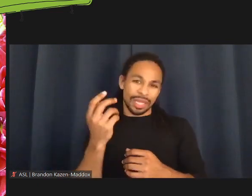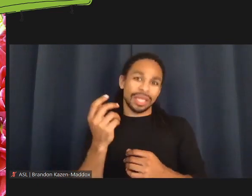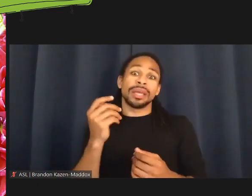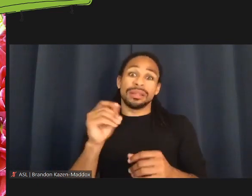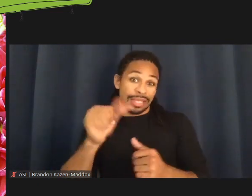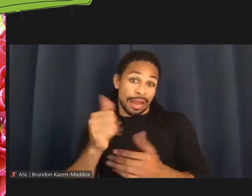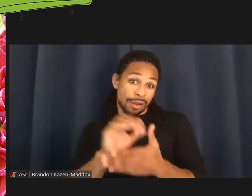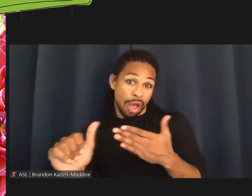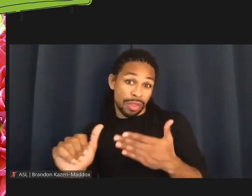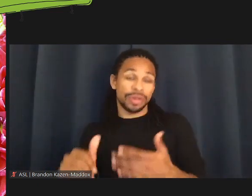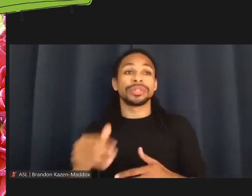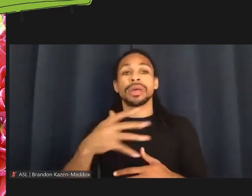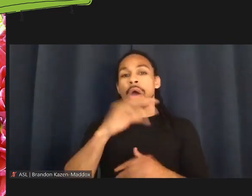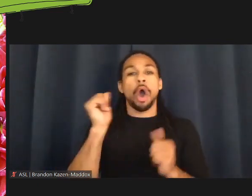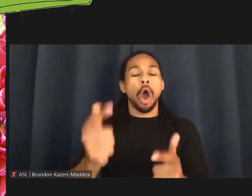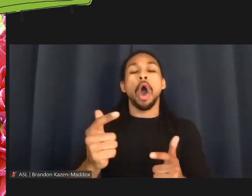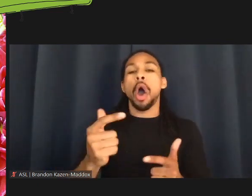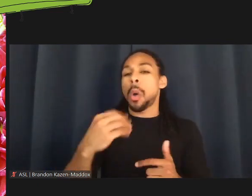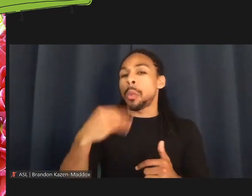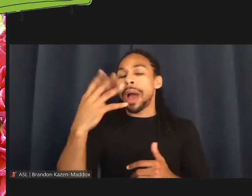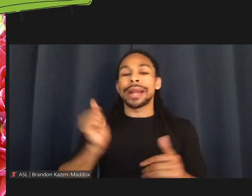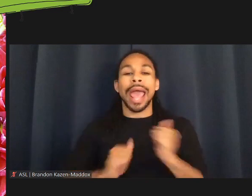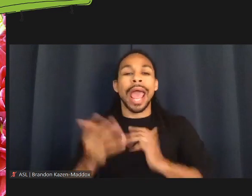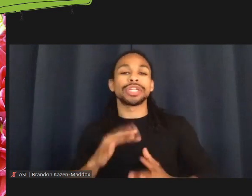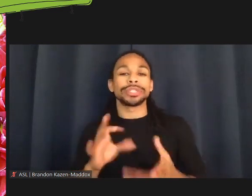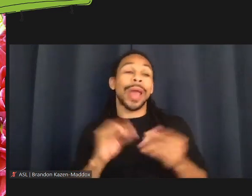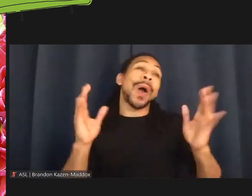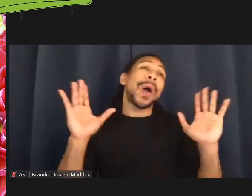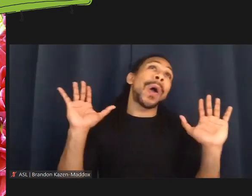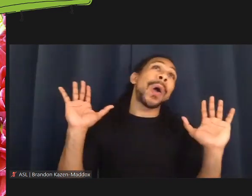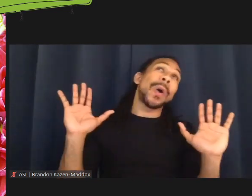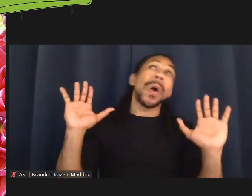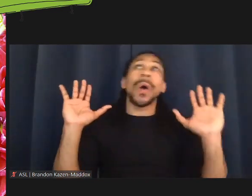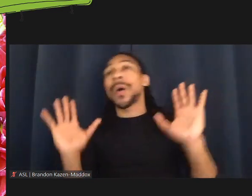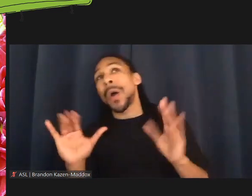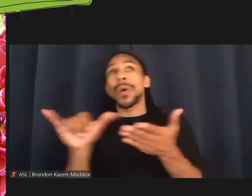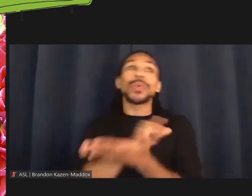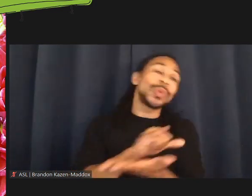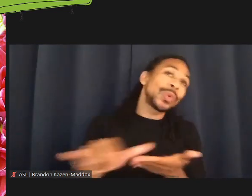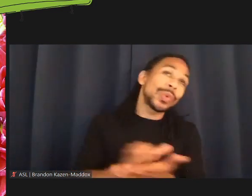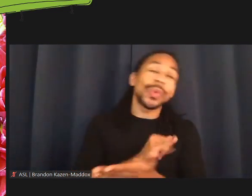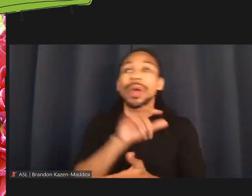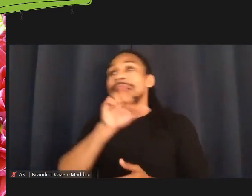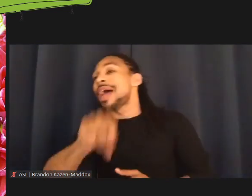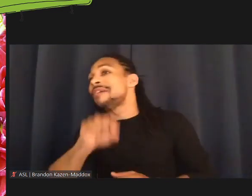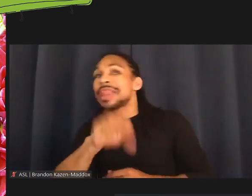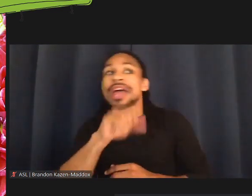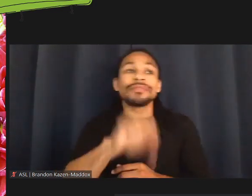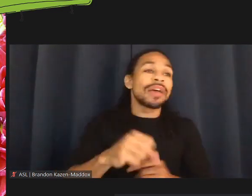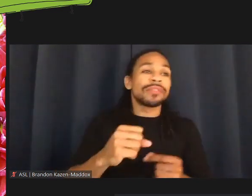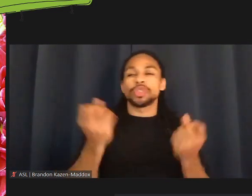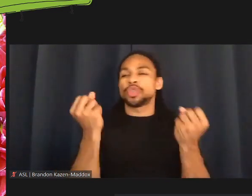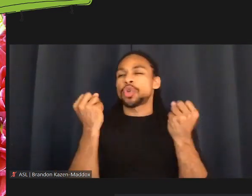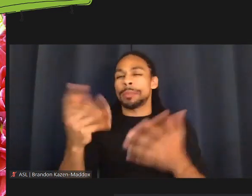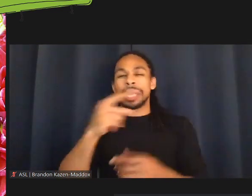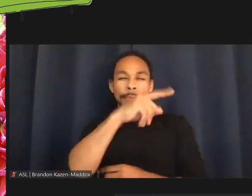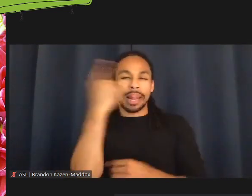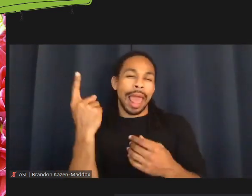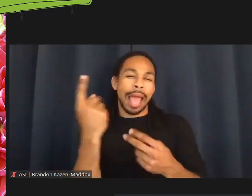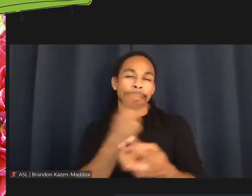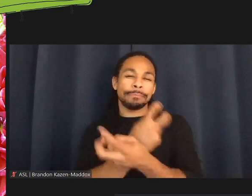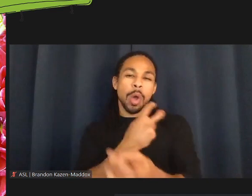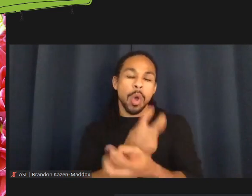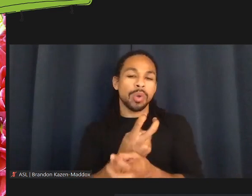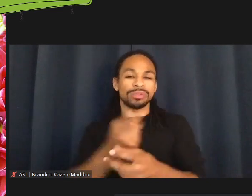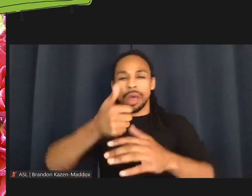New York, greatest city, over a field of black bones scraped clean. The subway is also